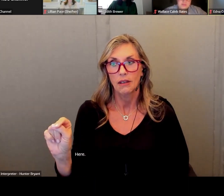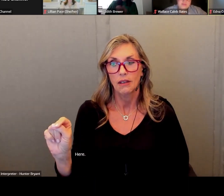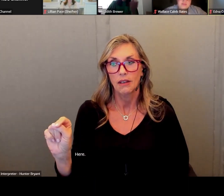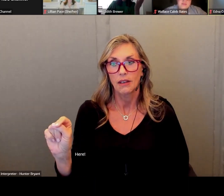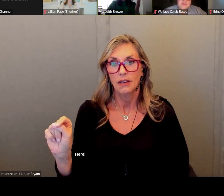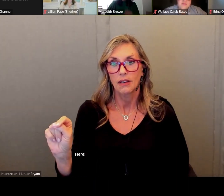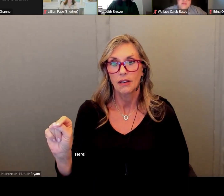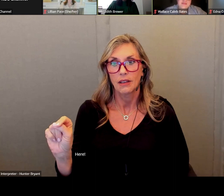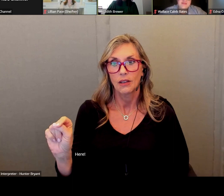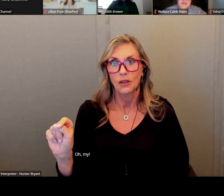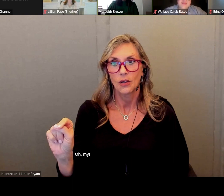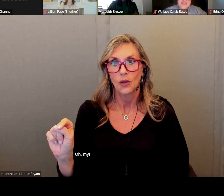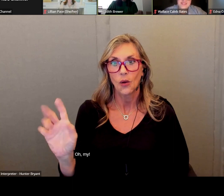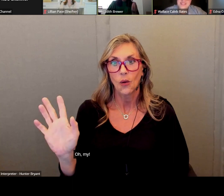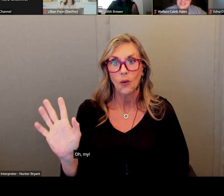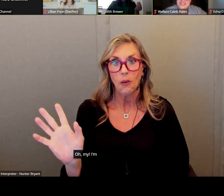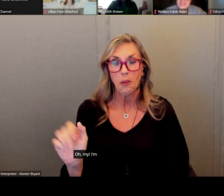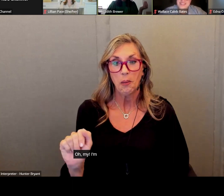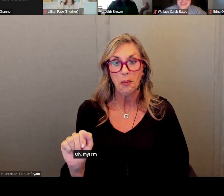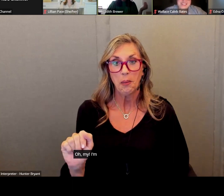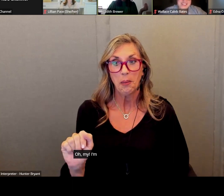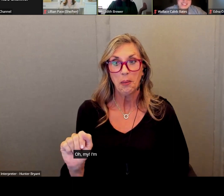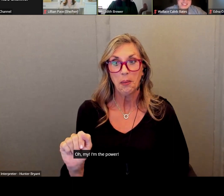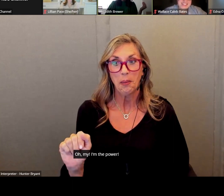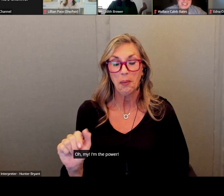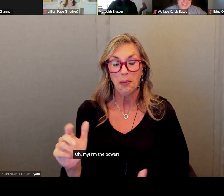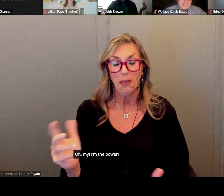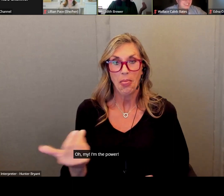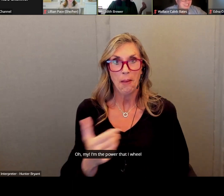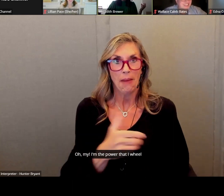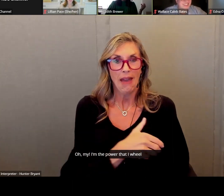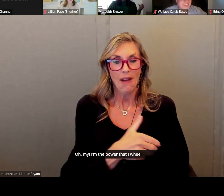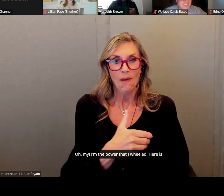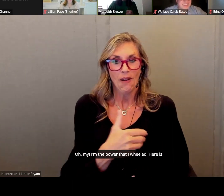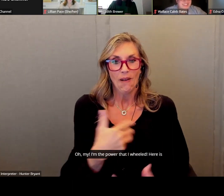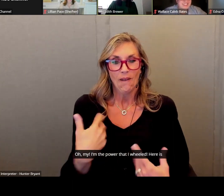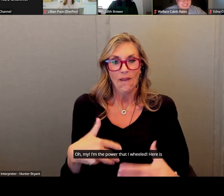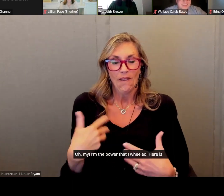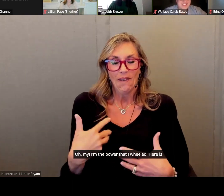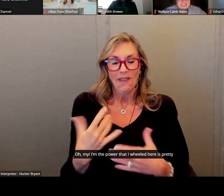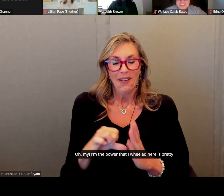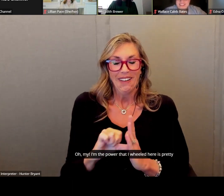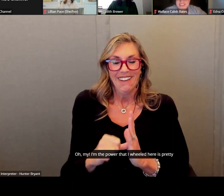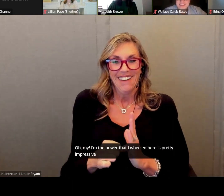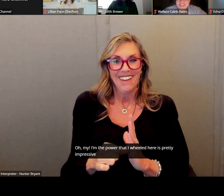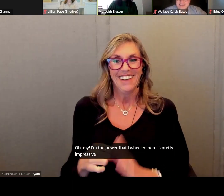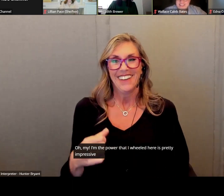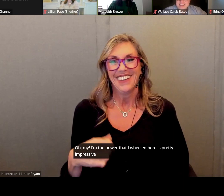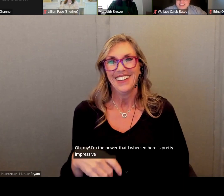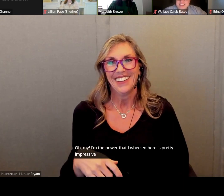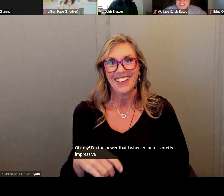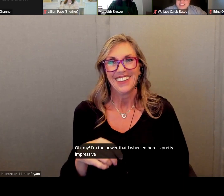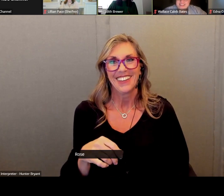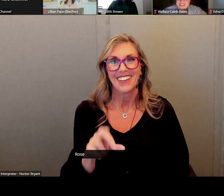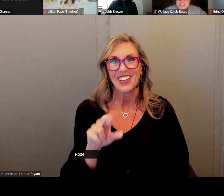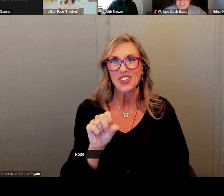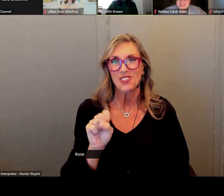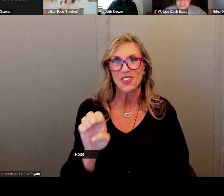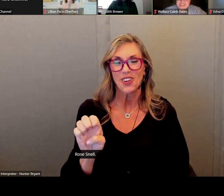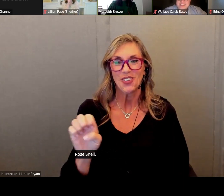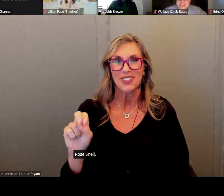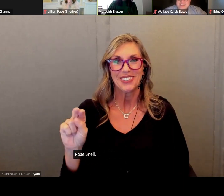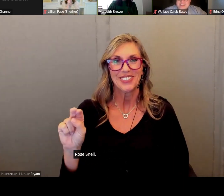Oh my, I'm the power that I wield here is pretty impressive. Rose Snell.